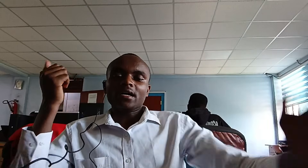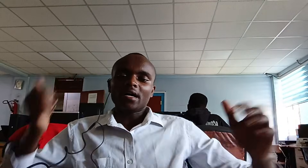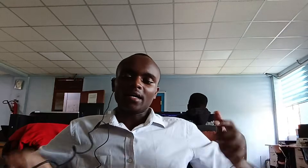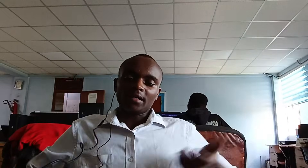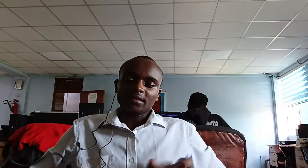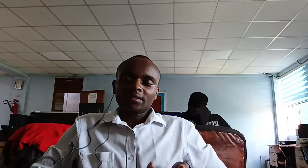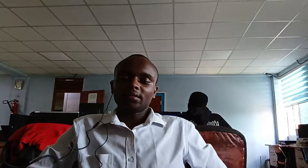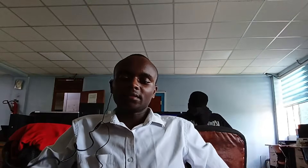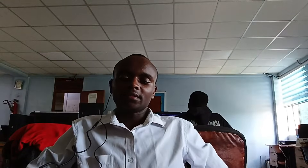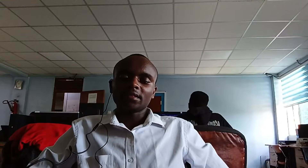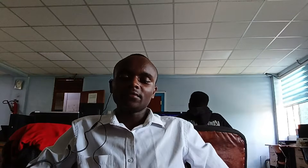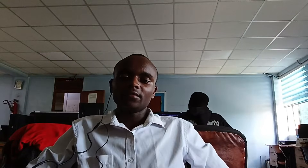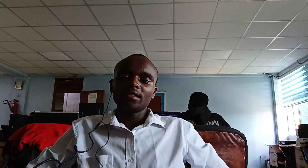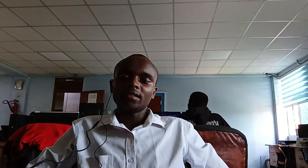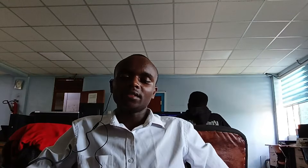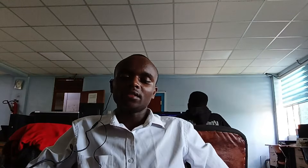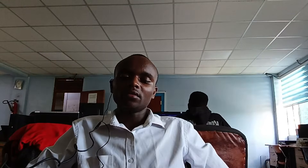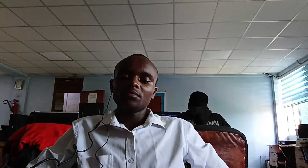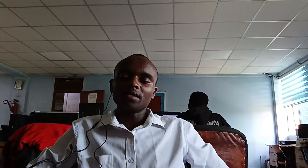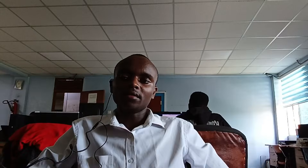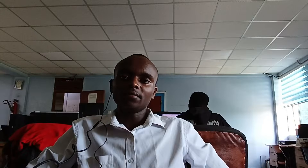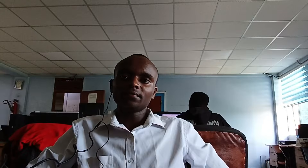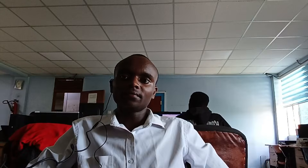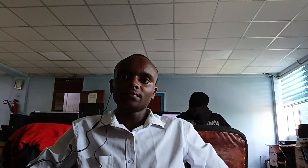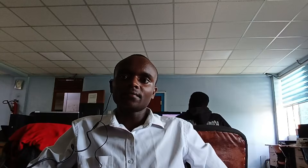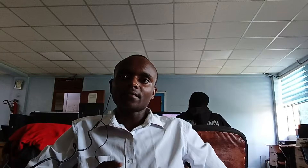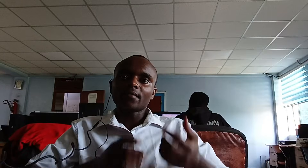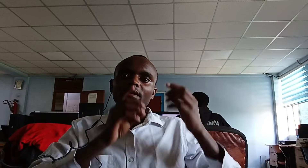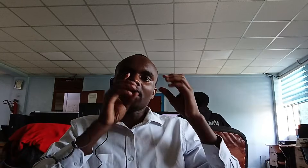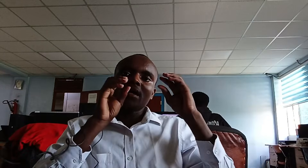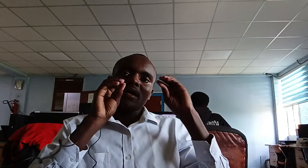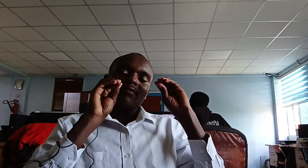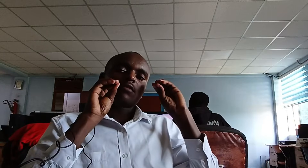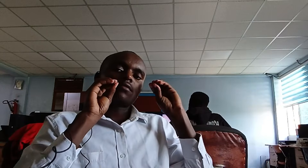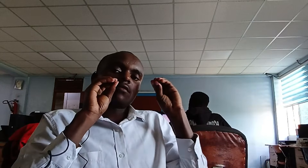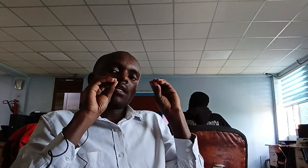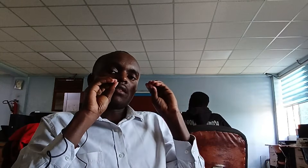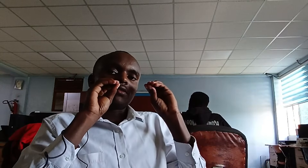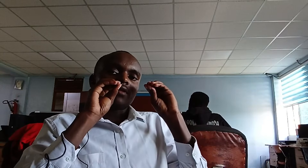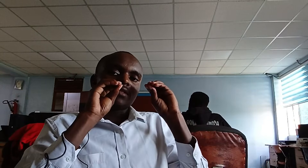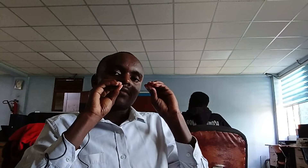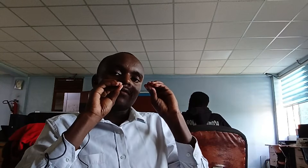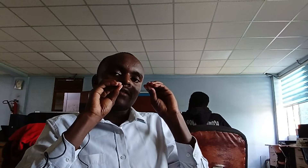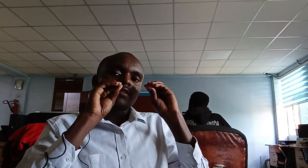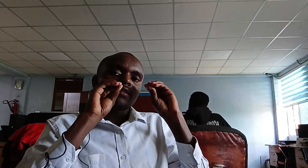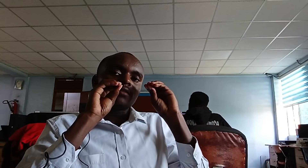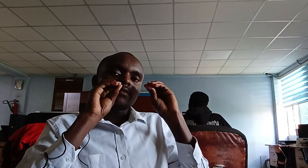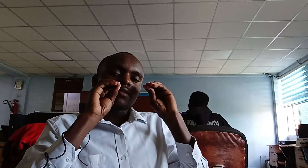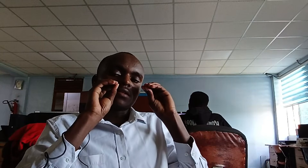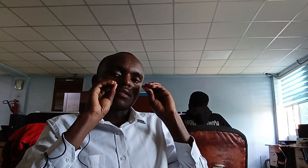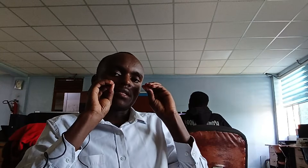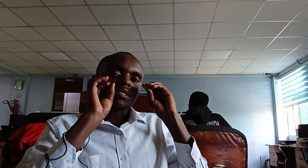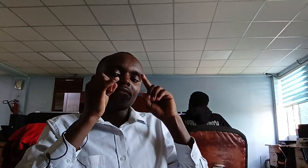Higher. Sign for date, it will be, first of all, I show the sign for kissing. There's a sign for